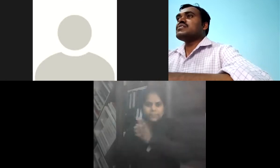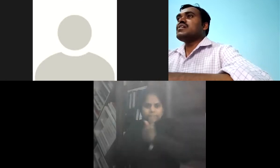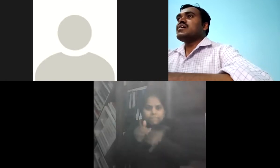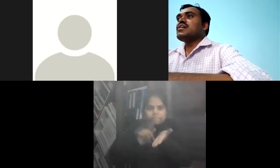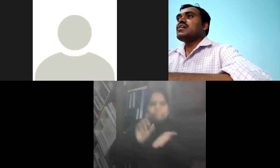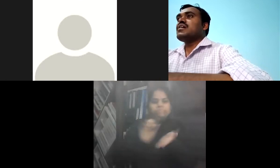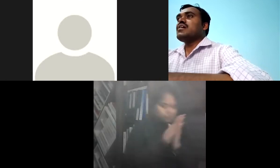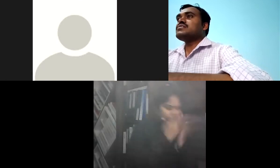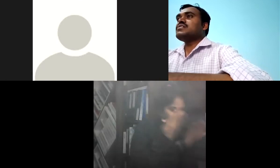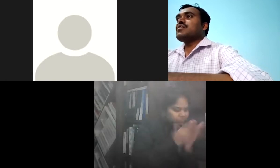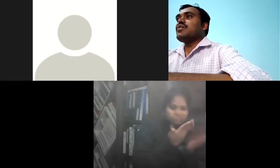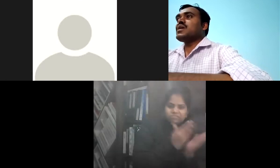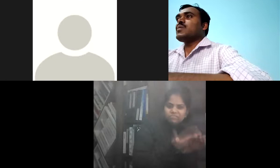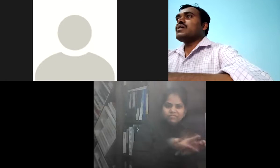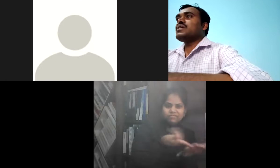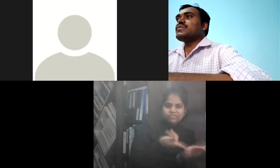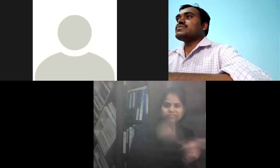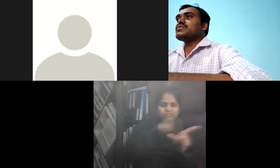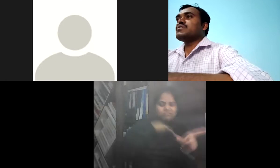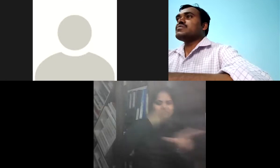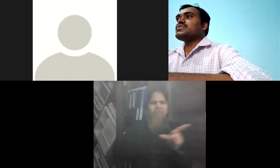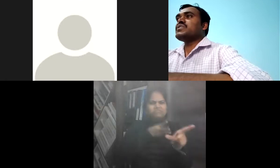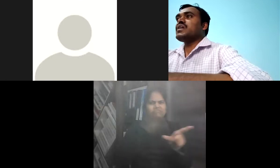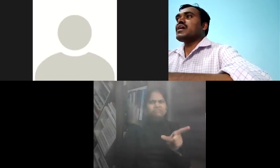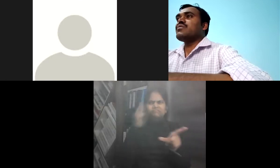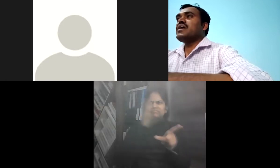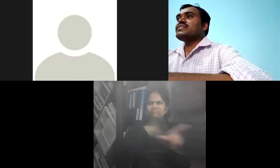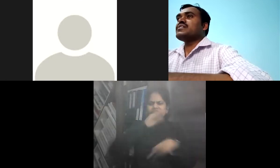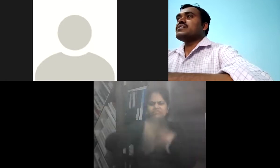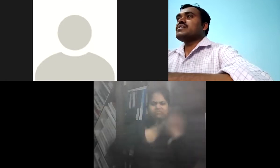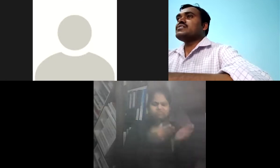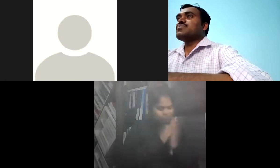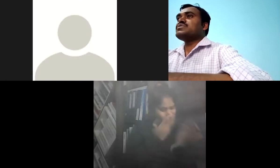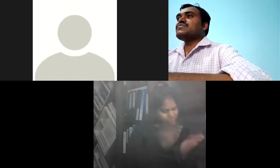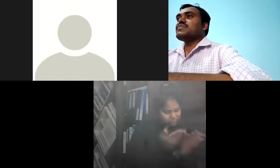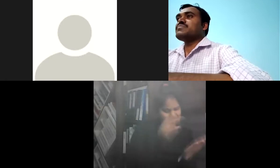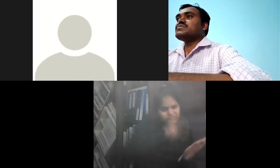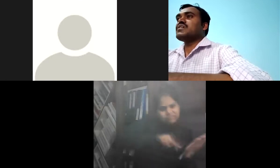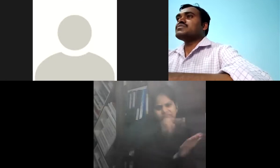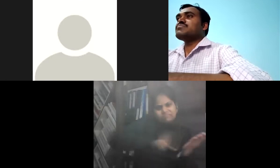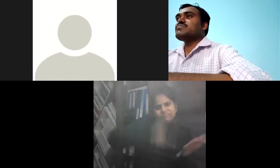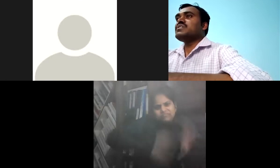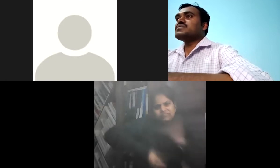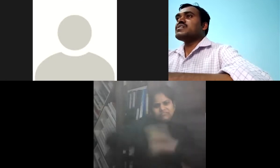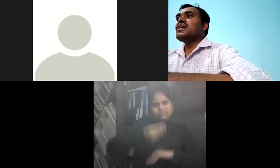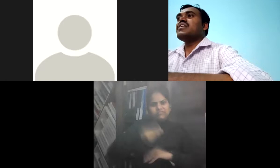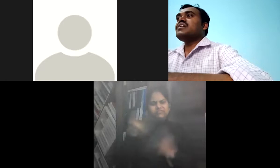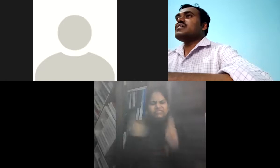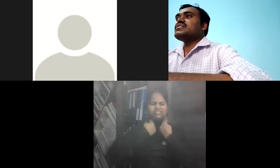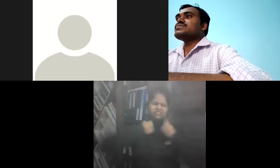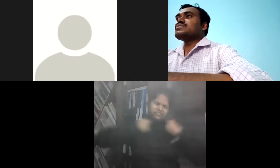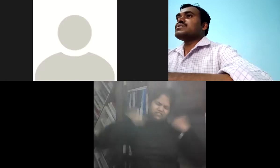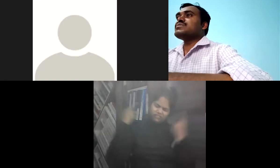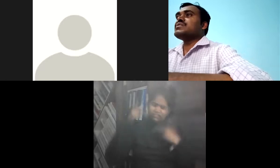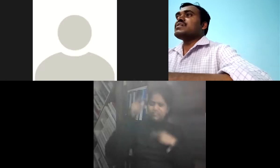years, Oscar got acquainted with Roswitha Raguna, Italy's most famous somnambulist, narrated